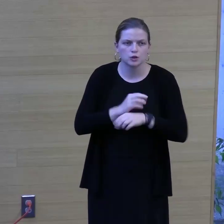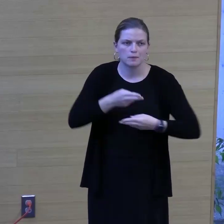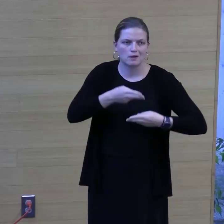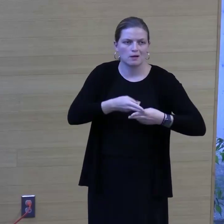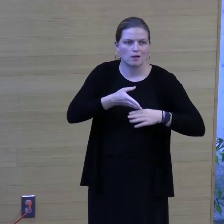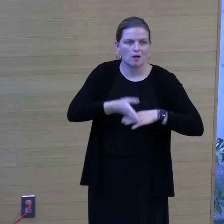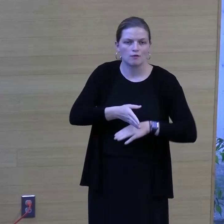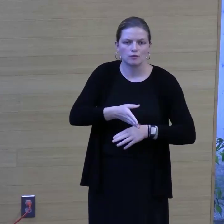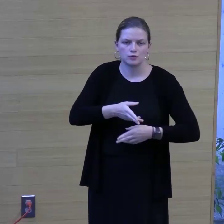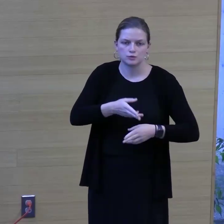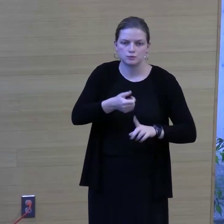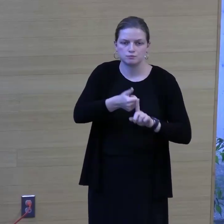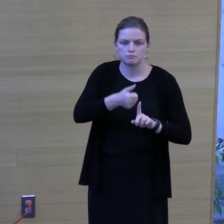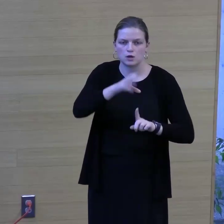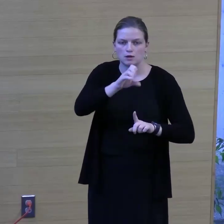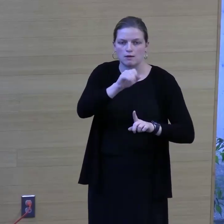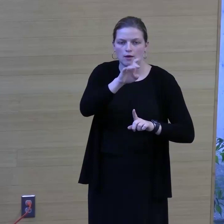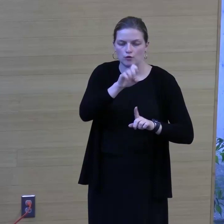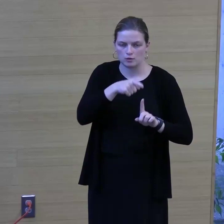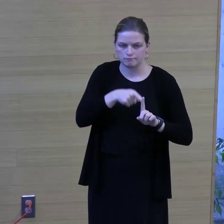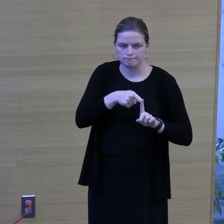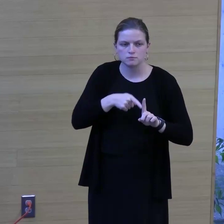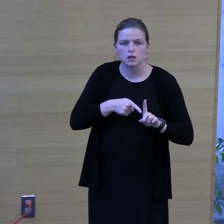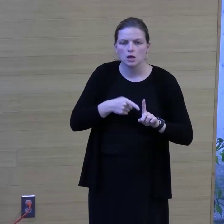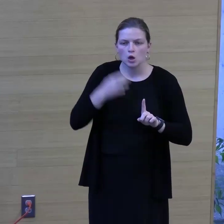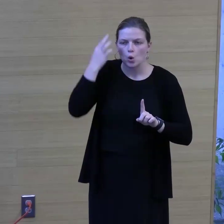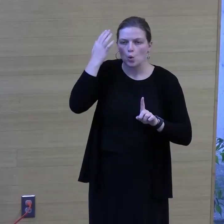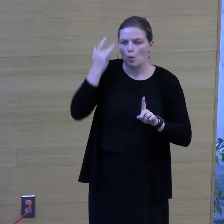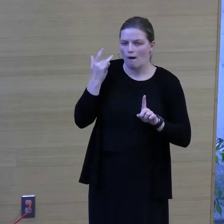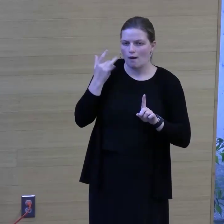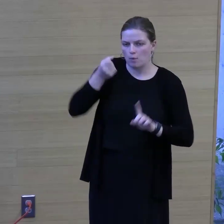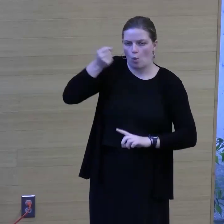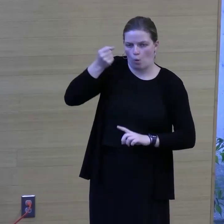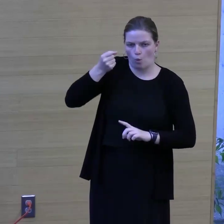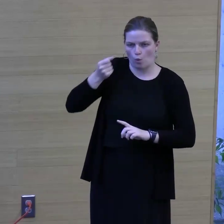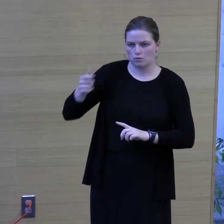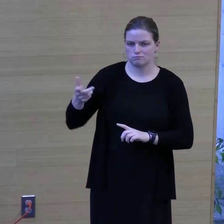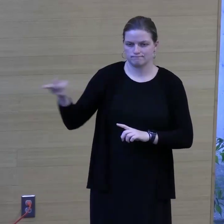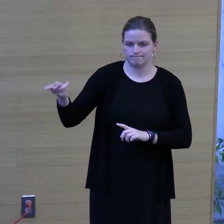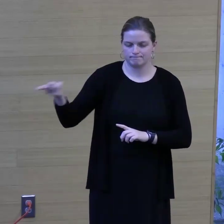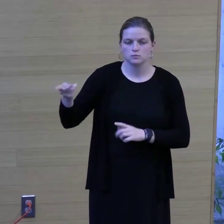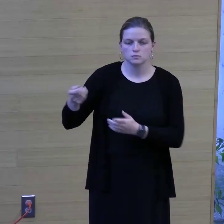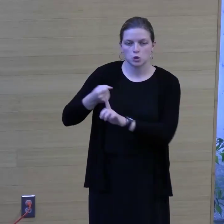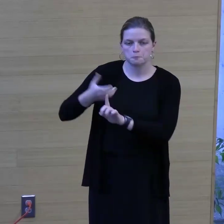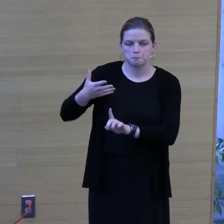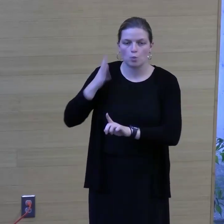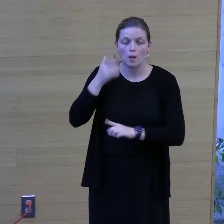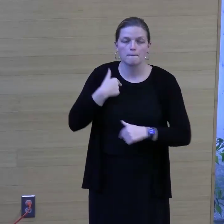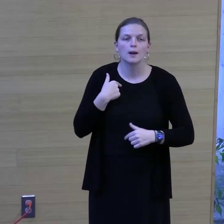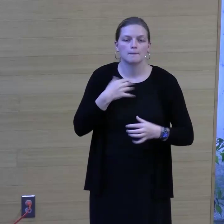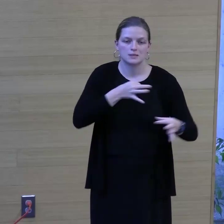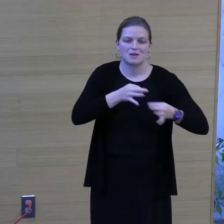after Carrie Buck. And I'm going to leave the why to Laura and Rebecca, but I'm going to tell you a little bit about the